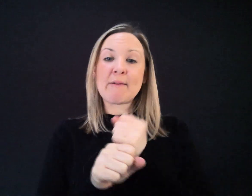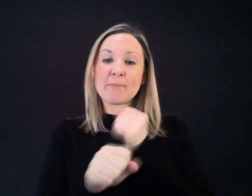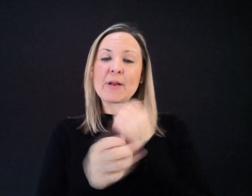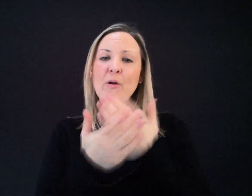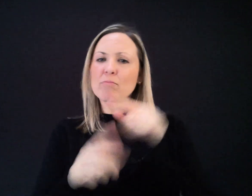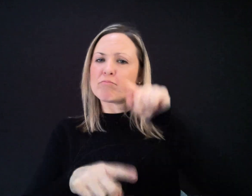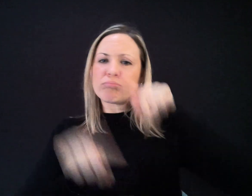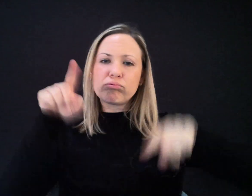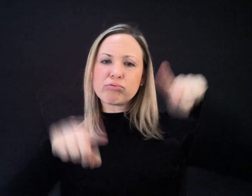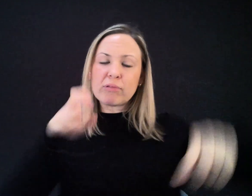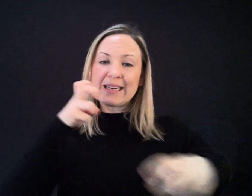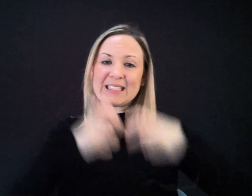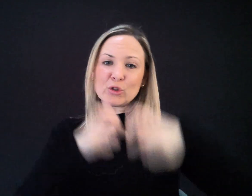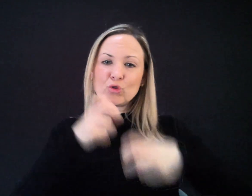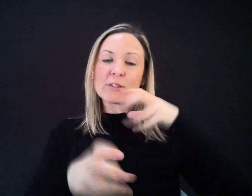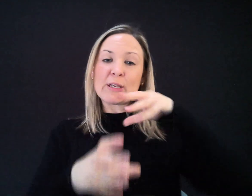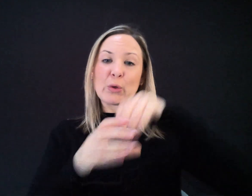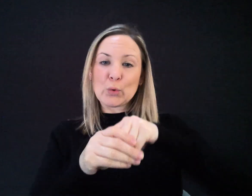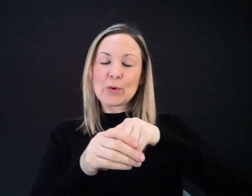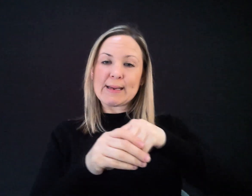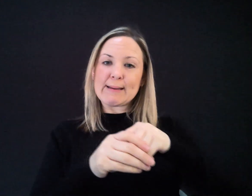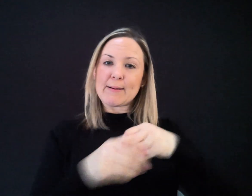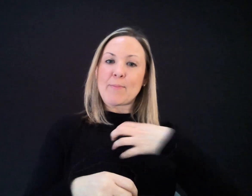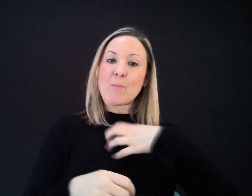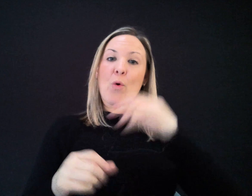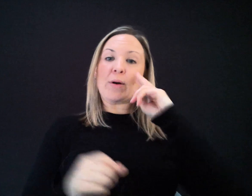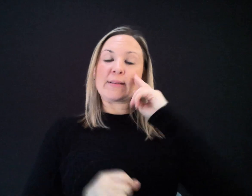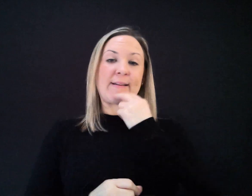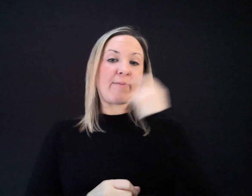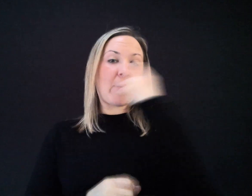issues, including building deafblind awareness within the NDIA,